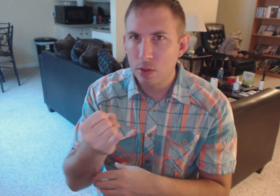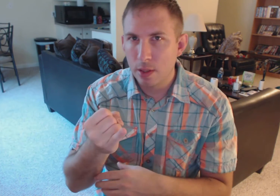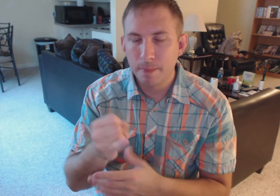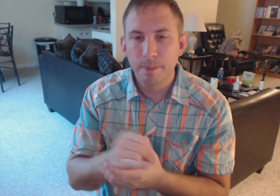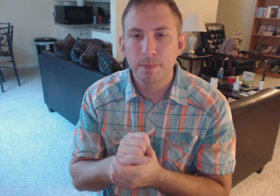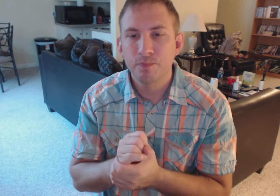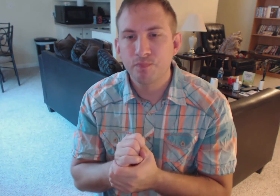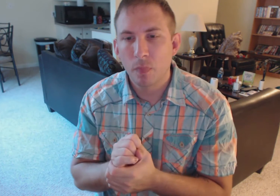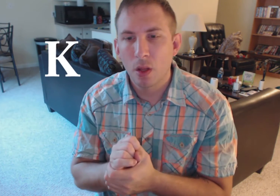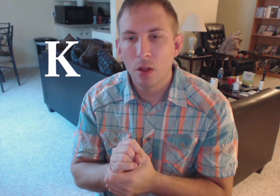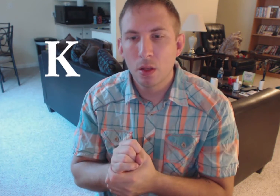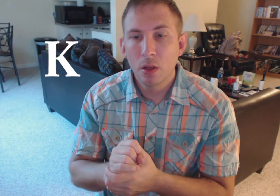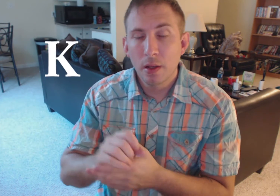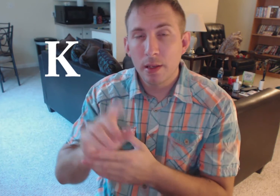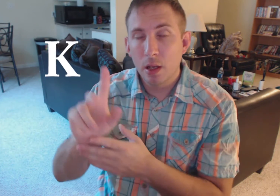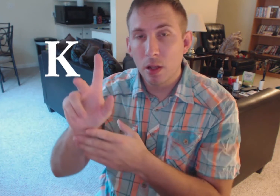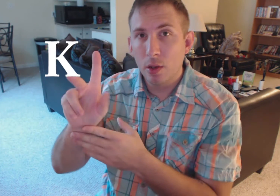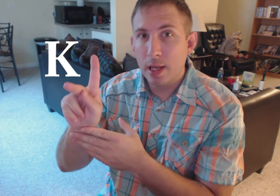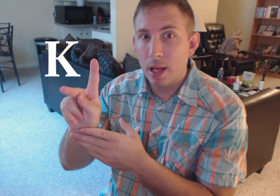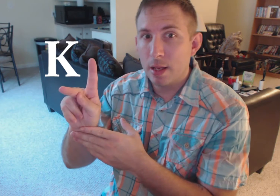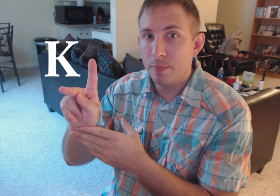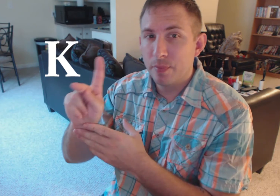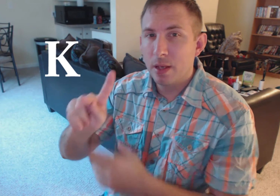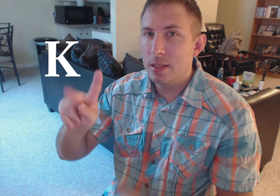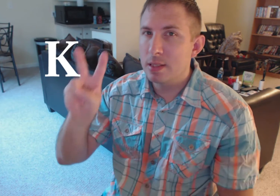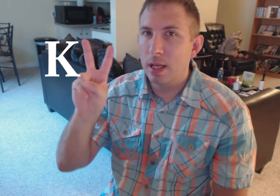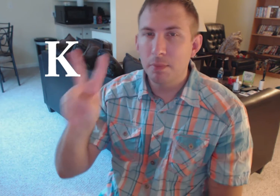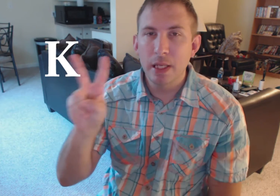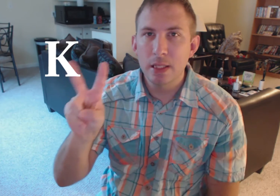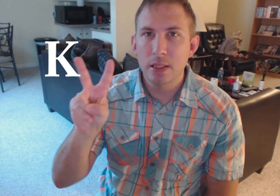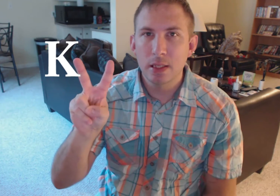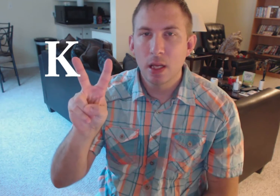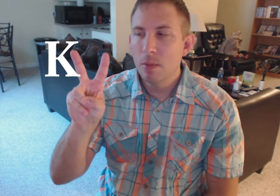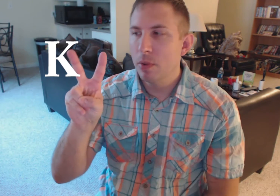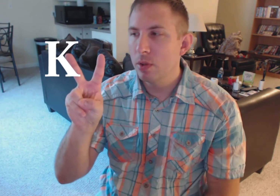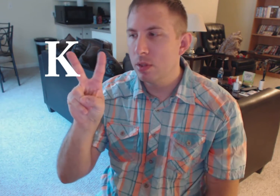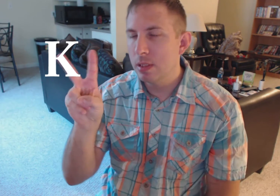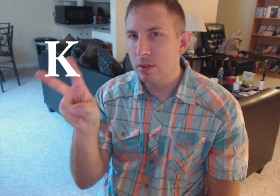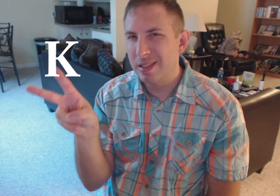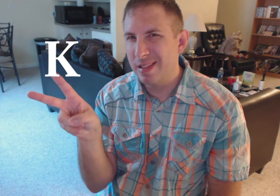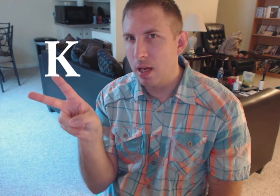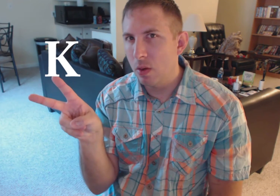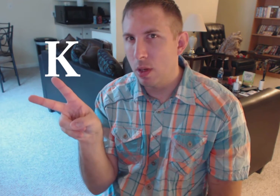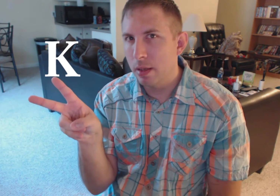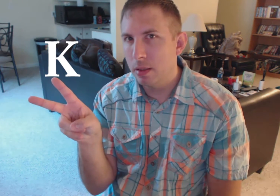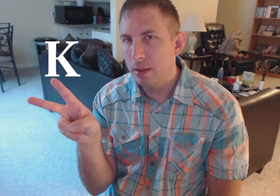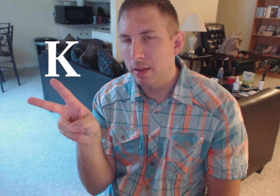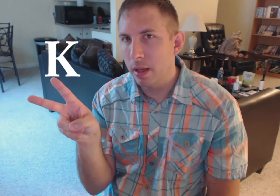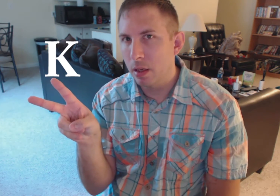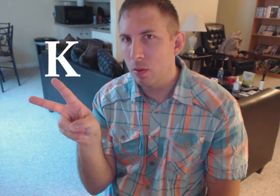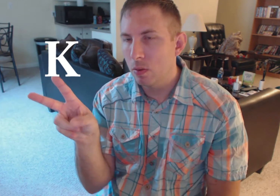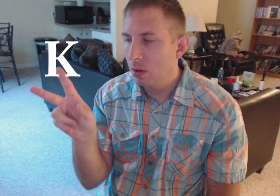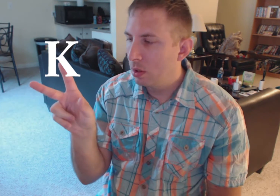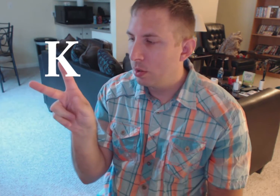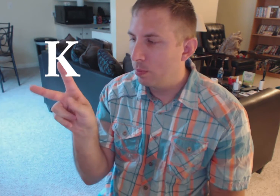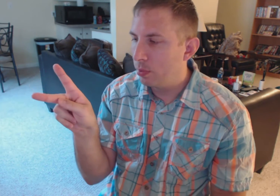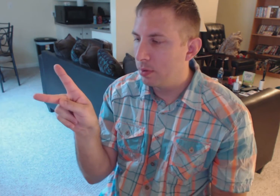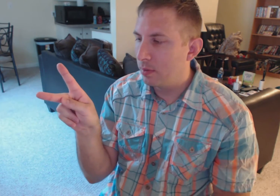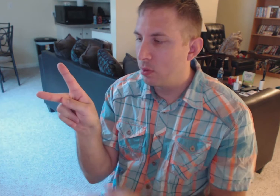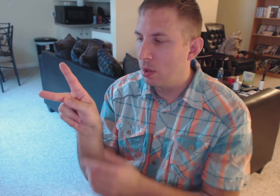J. Now letter K is like peace, but you tilt it sideways, an angle. You put the